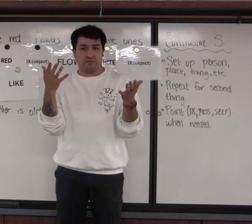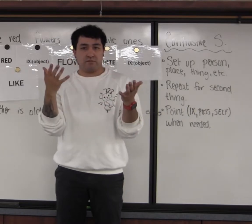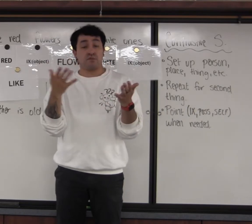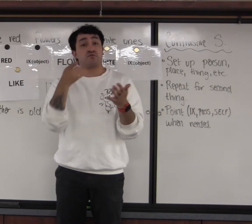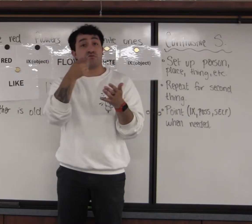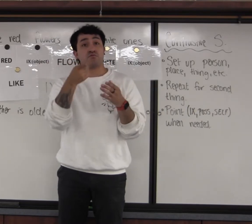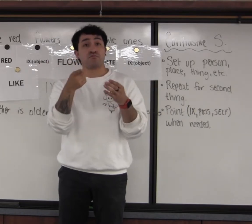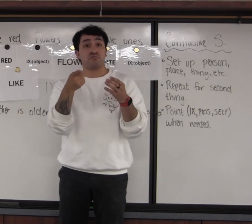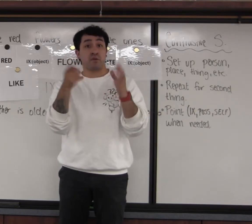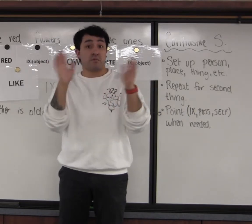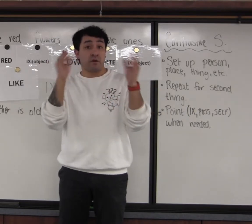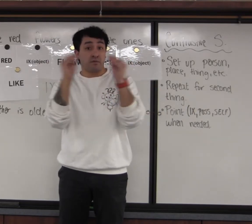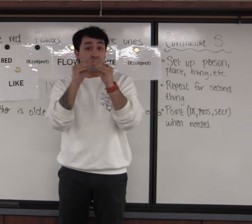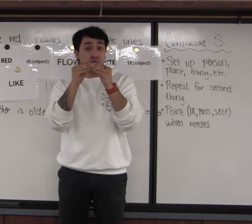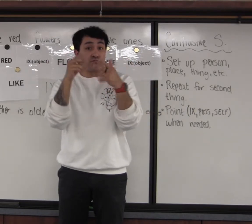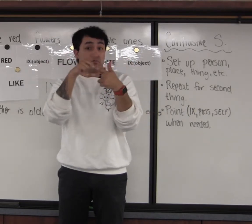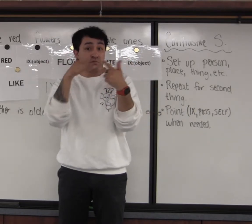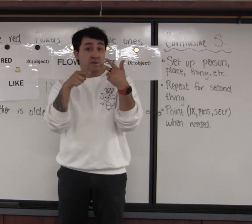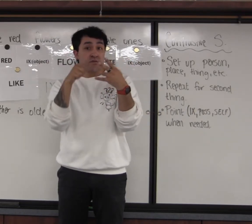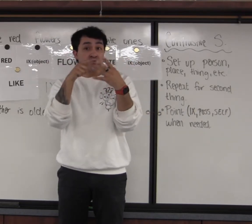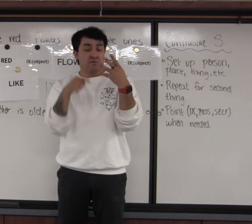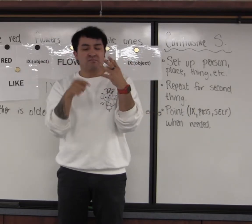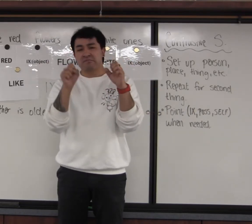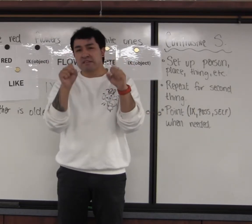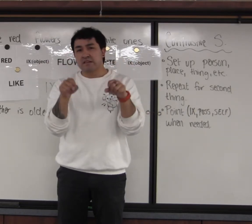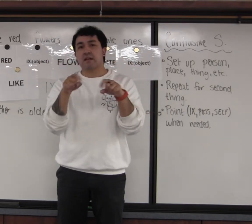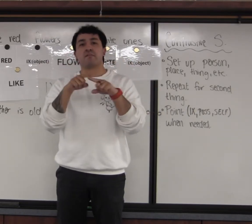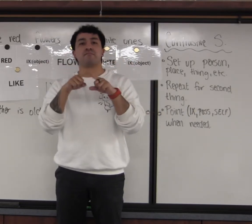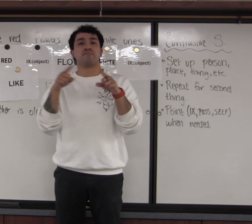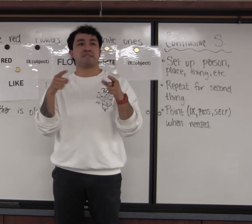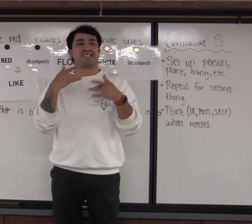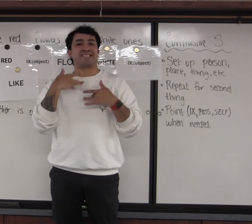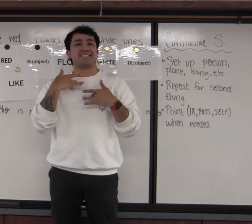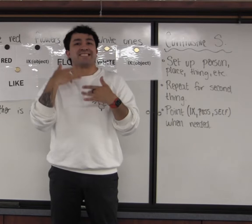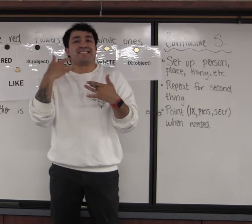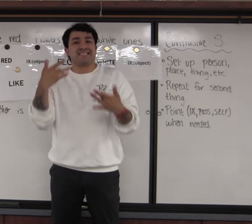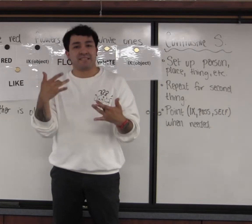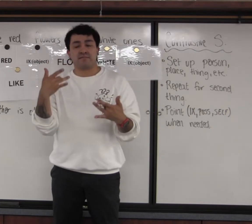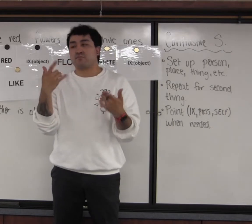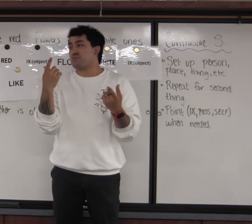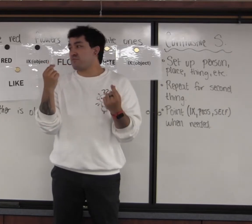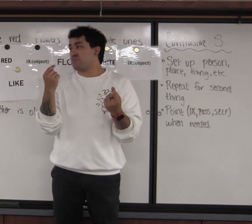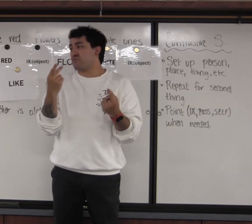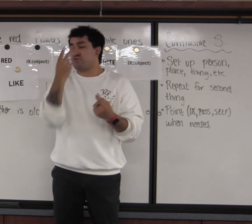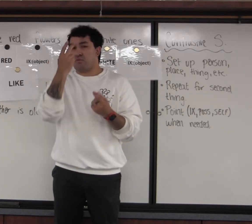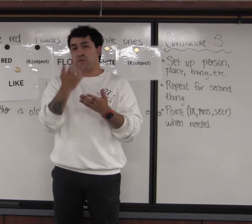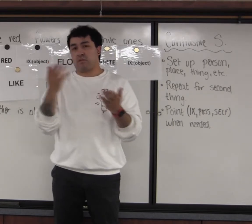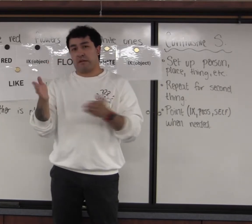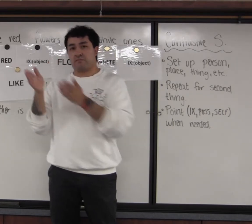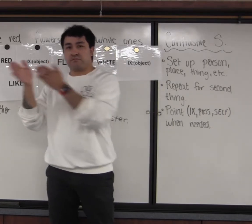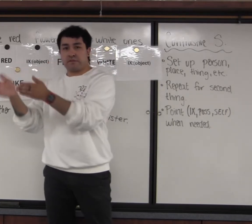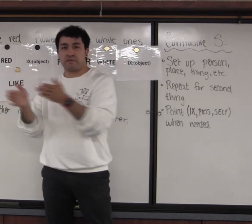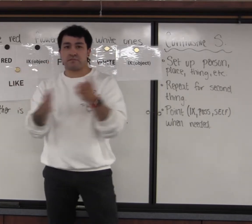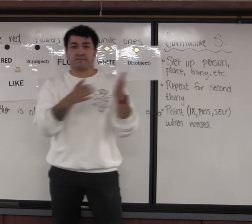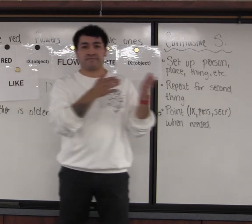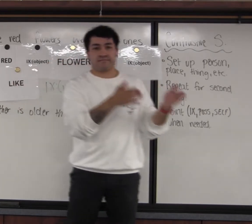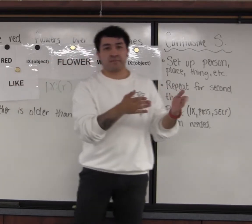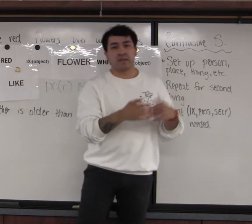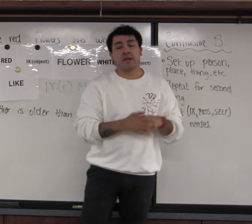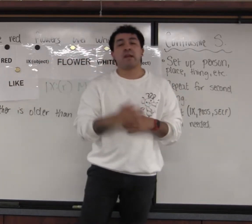but sometimes we're just talking about two things. So it's a little bit more common to use contrastive structure. So if we have two things, we'll